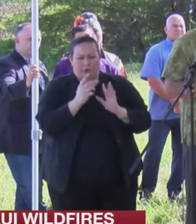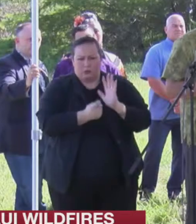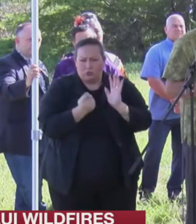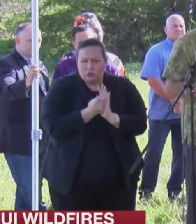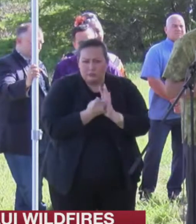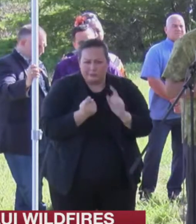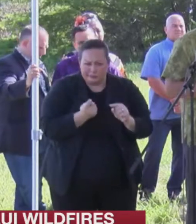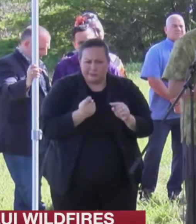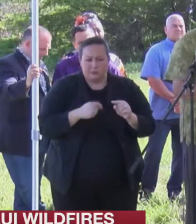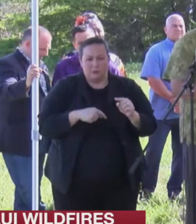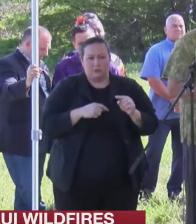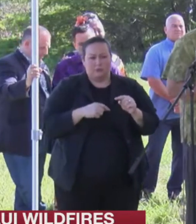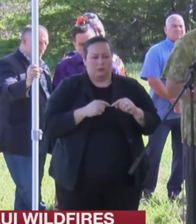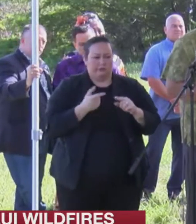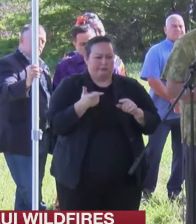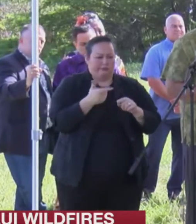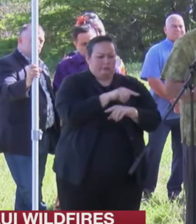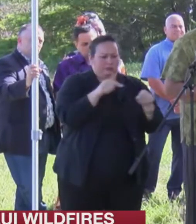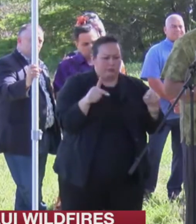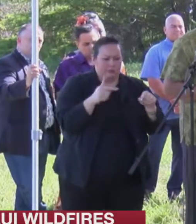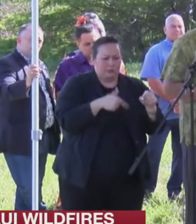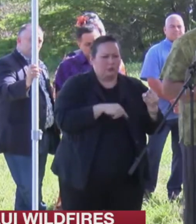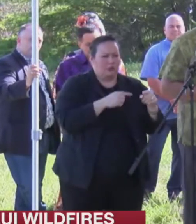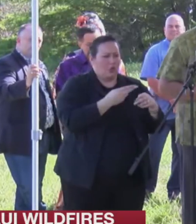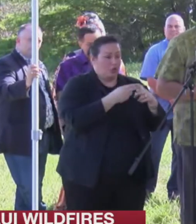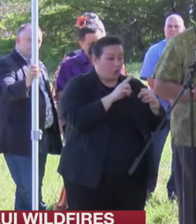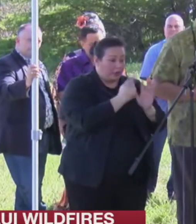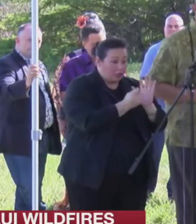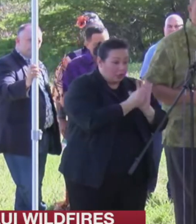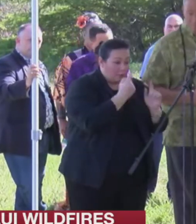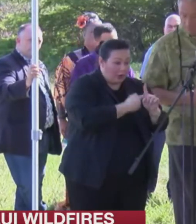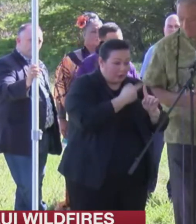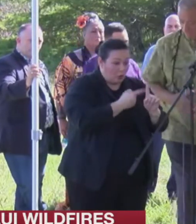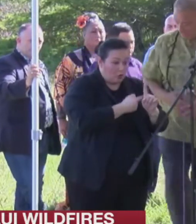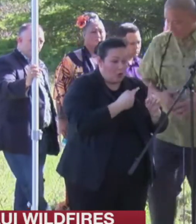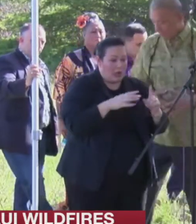that request. So we still have time before we can get you a true number.